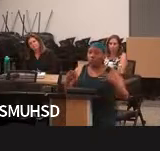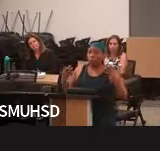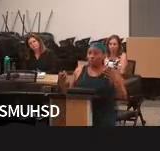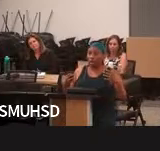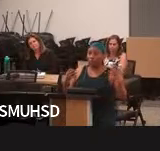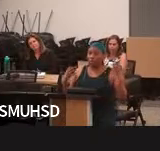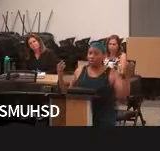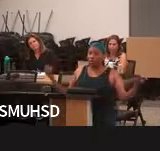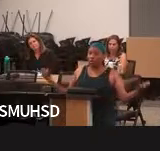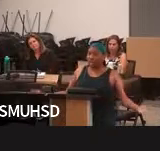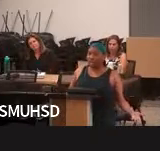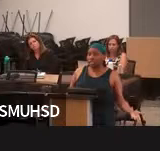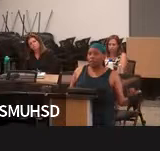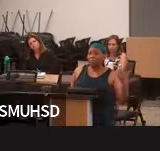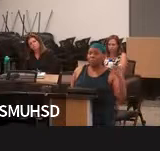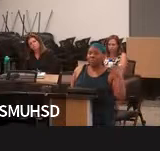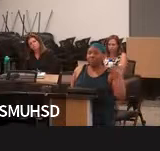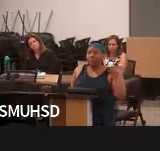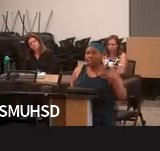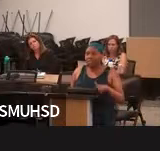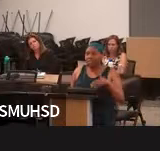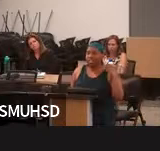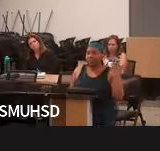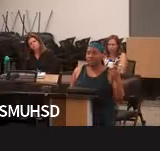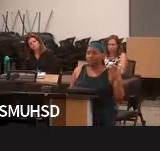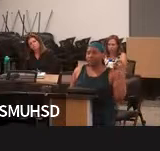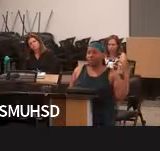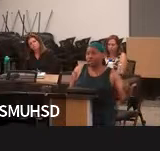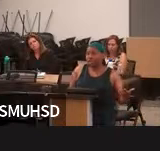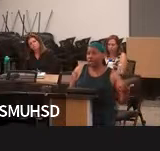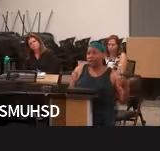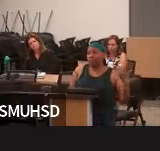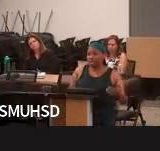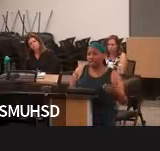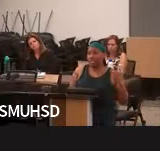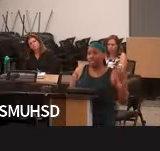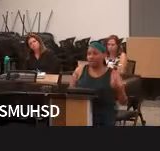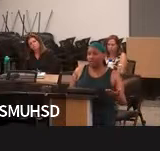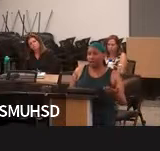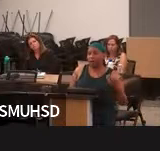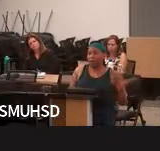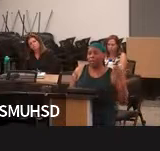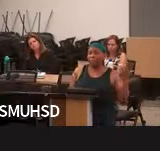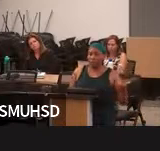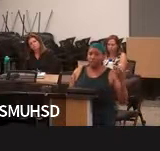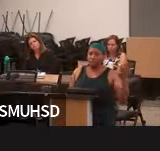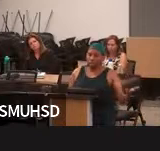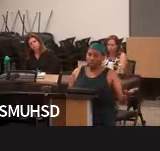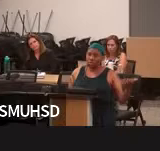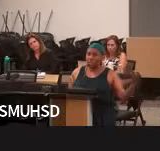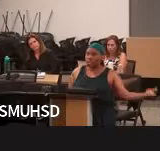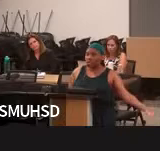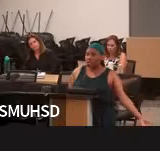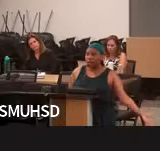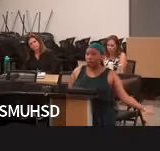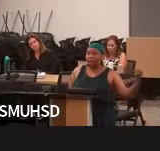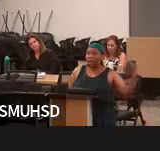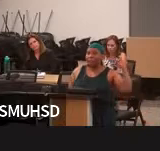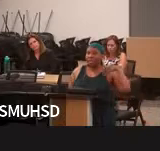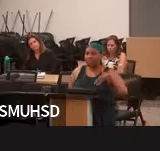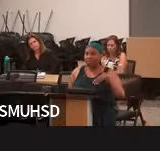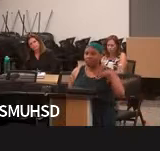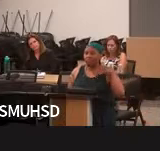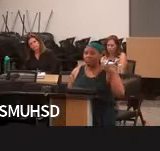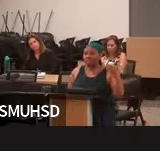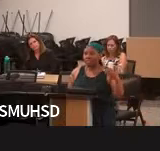to open up and hear others. The fact that we could speak freely amongst each other and building community with each other.